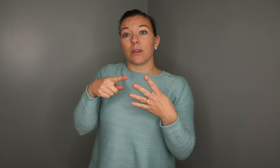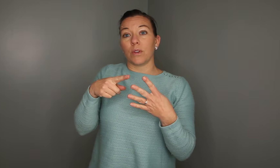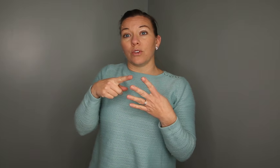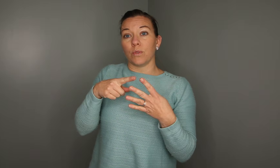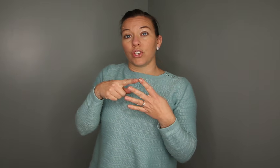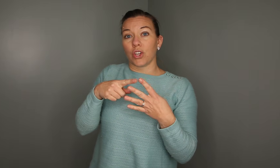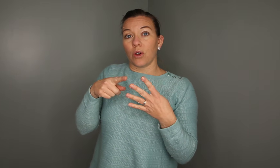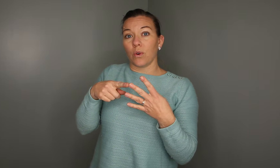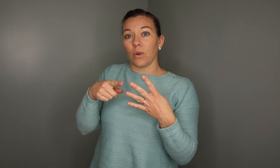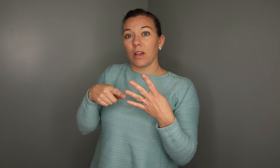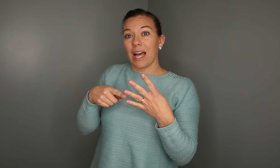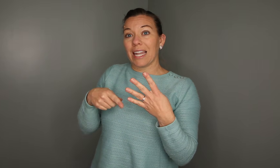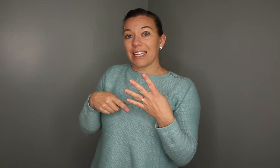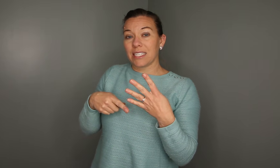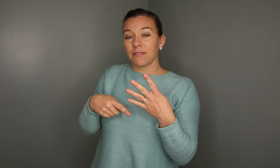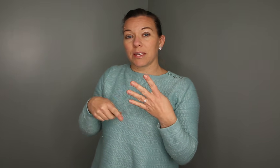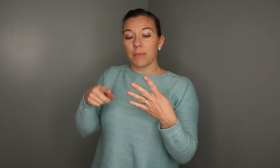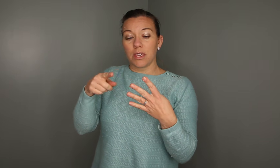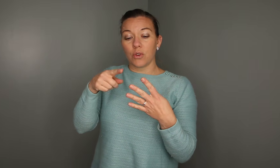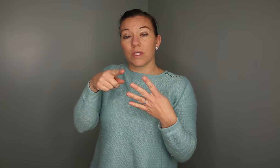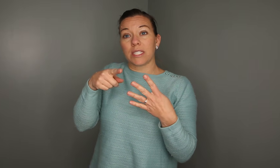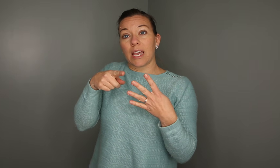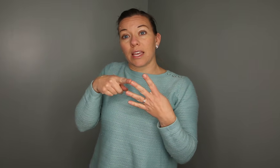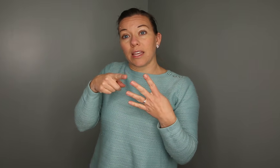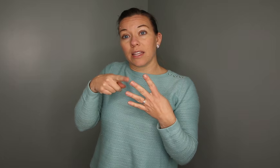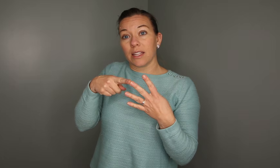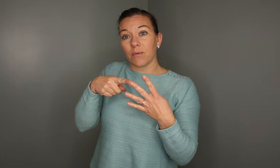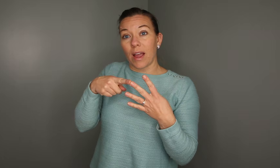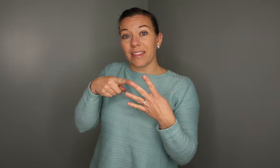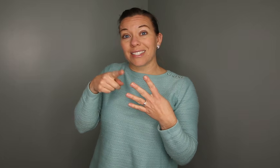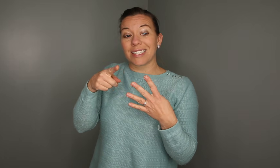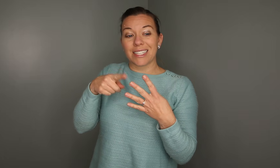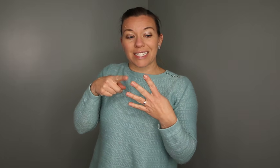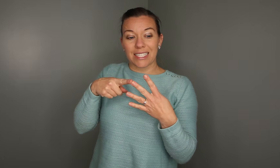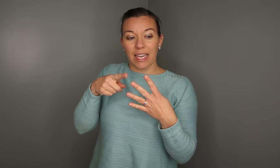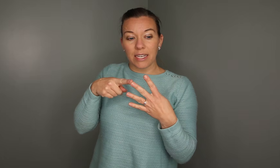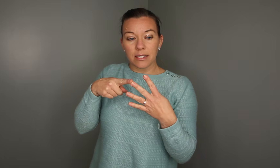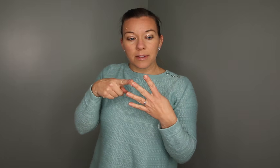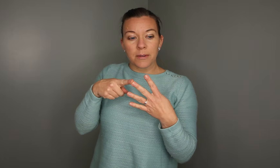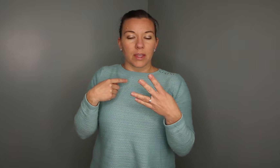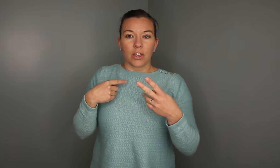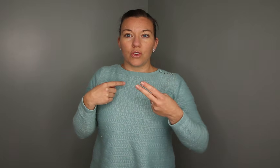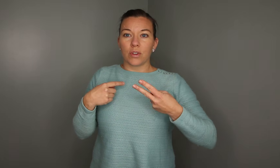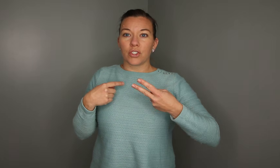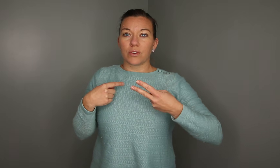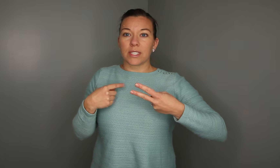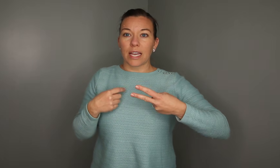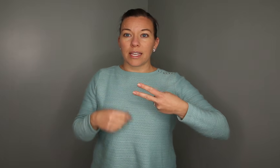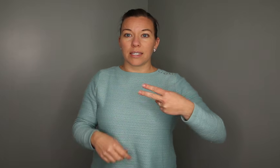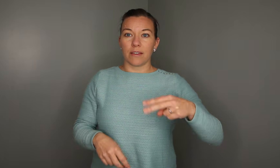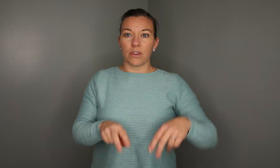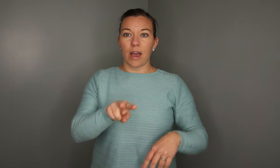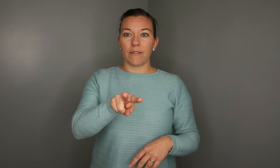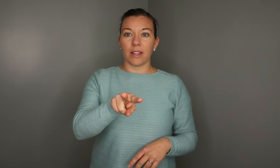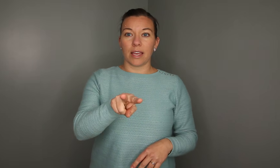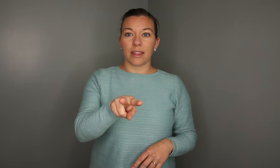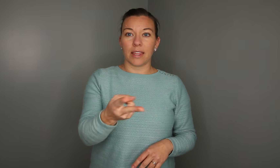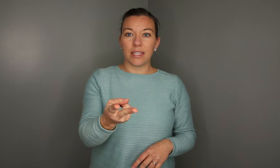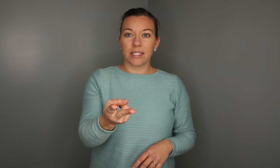when you would show a list of something, you would say, right, this is the second. You can show second if you have it like this